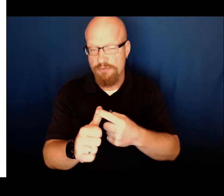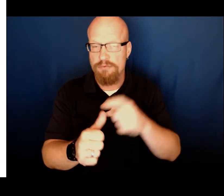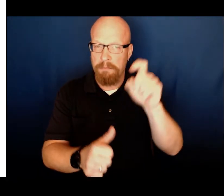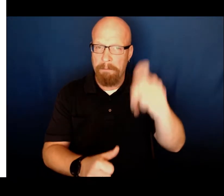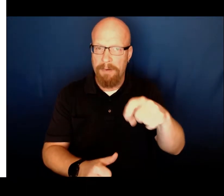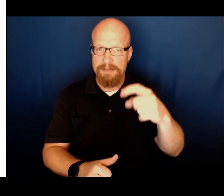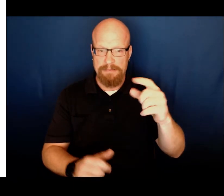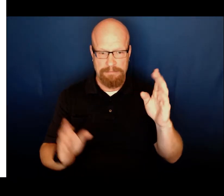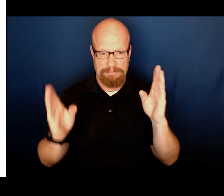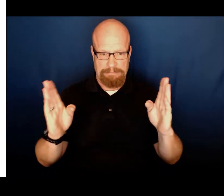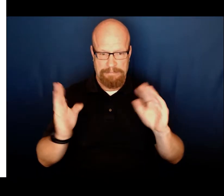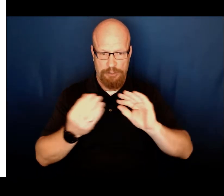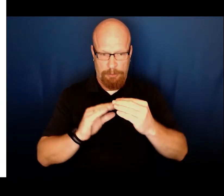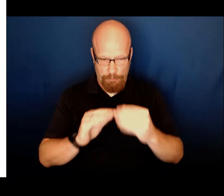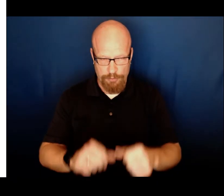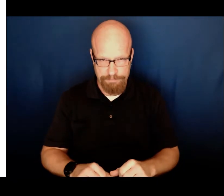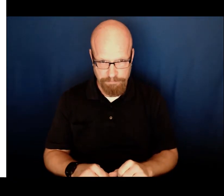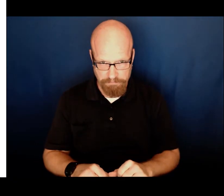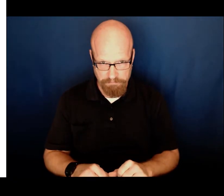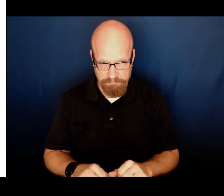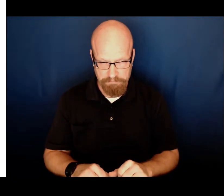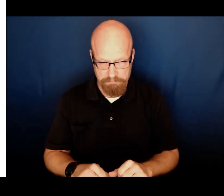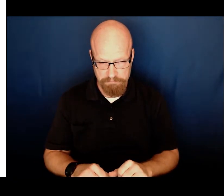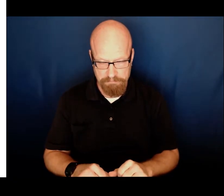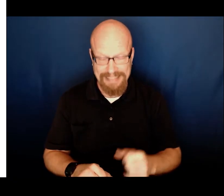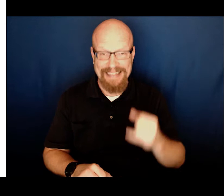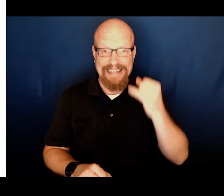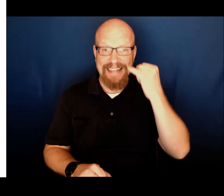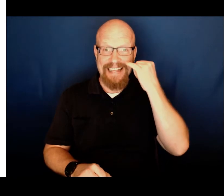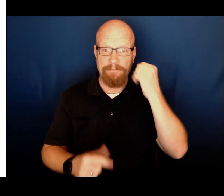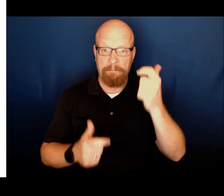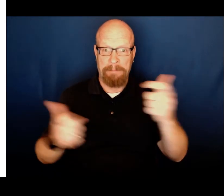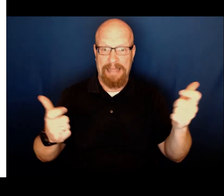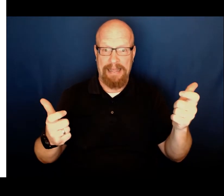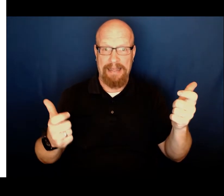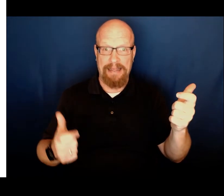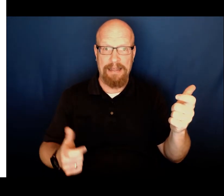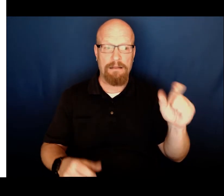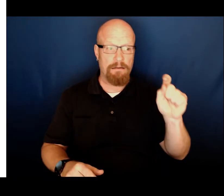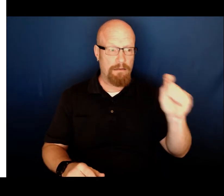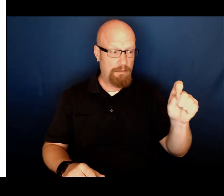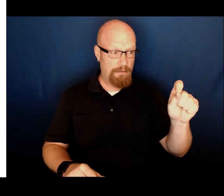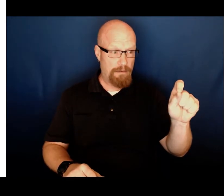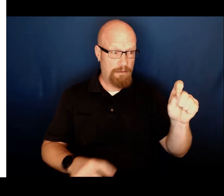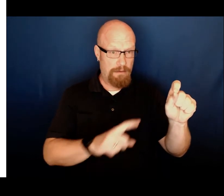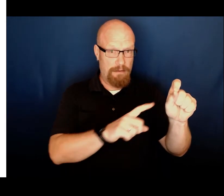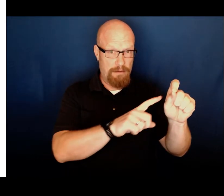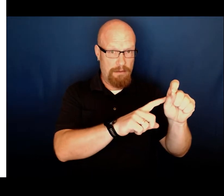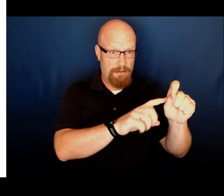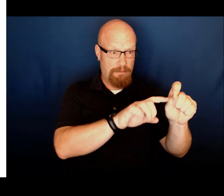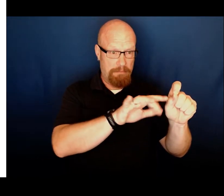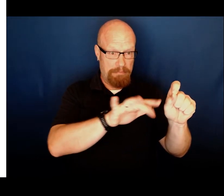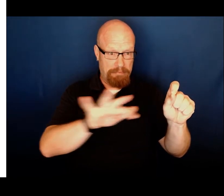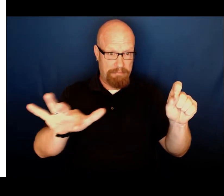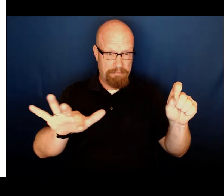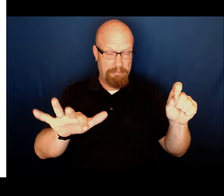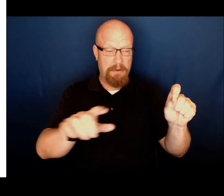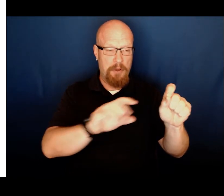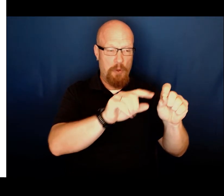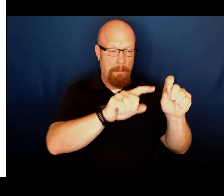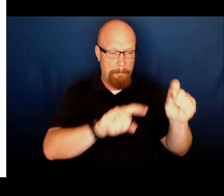So the first example, you have the number. If it's a large number, you're going to be